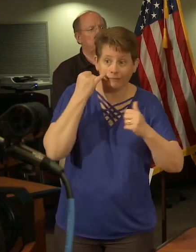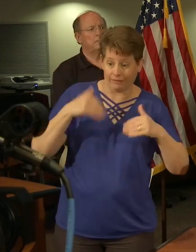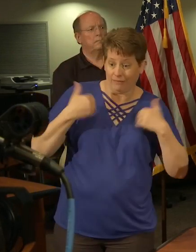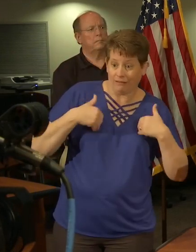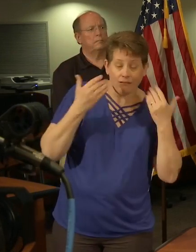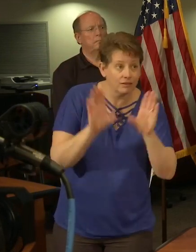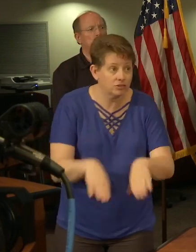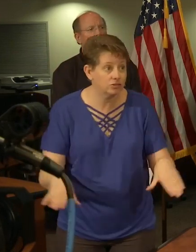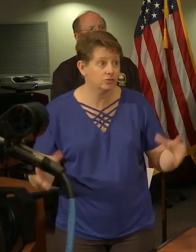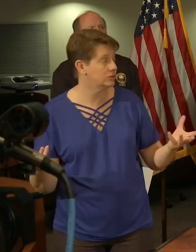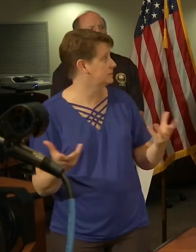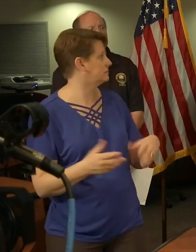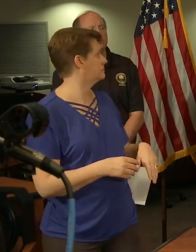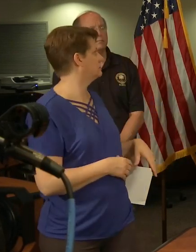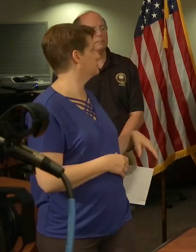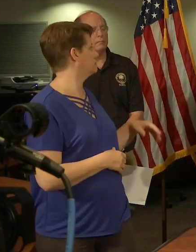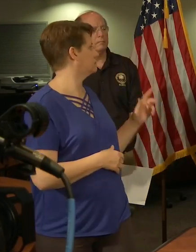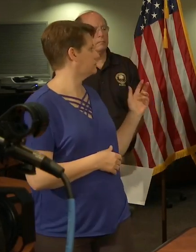children?